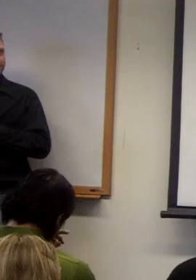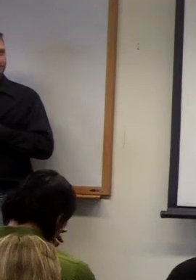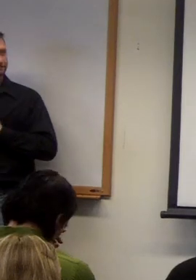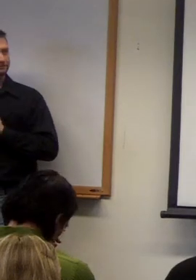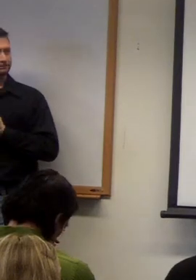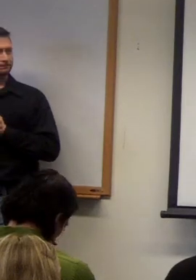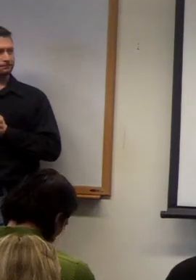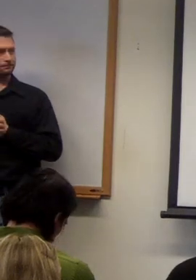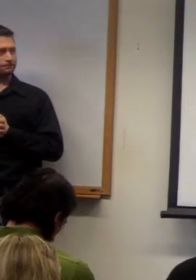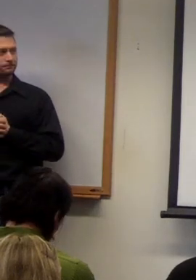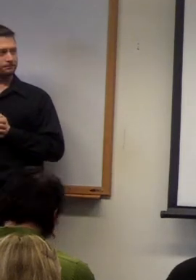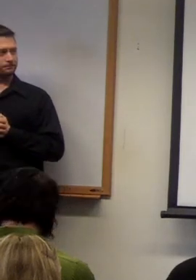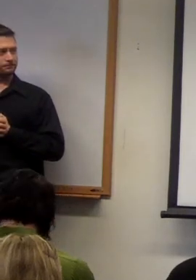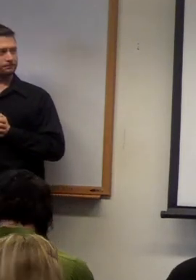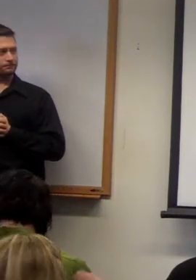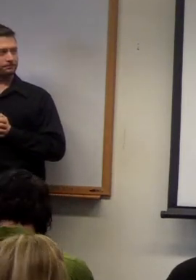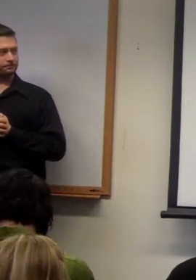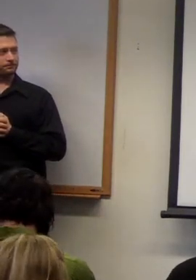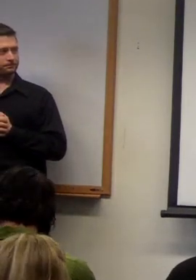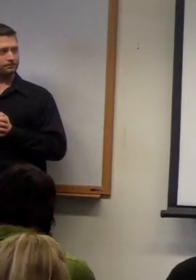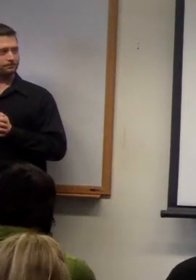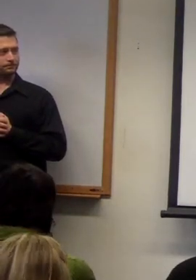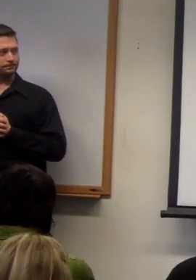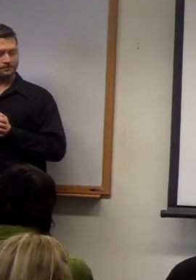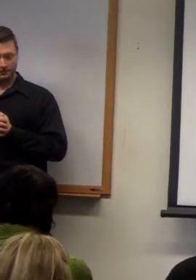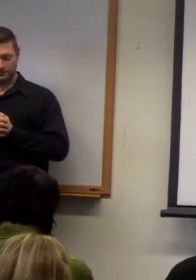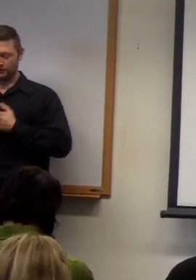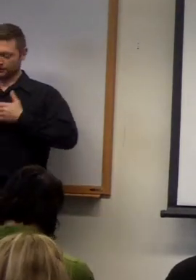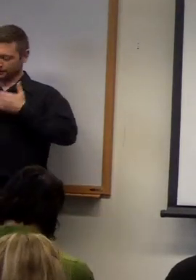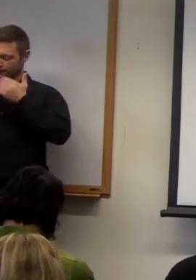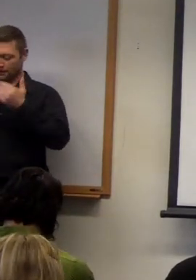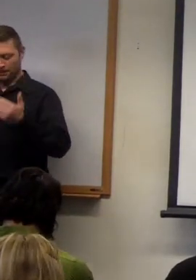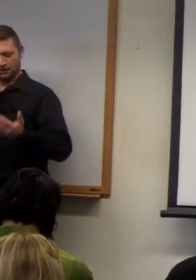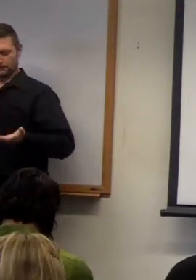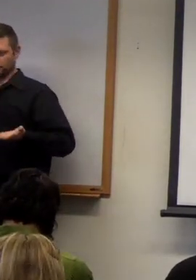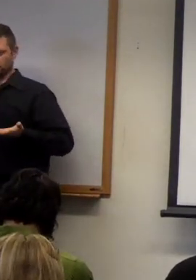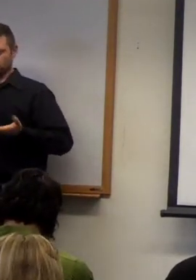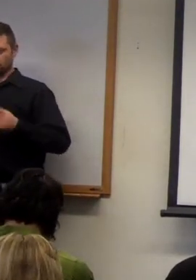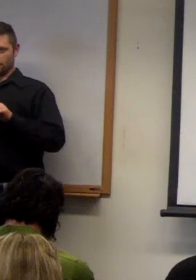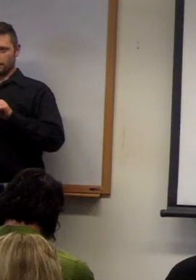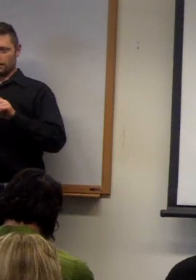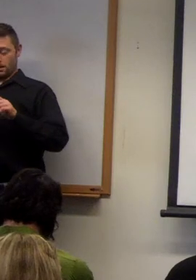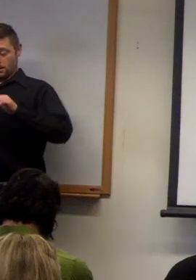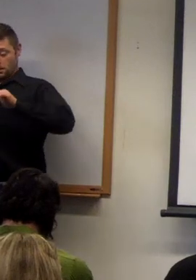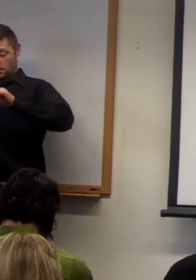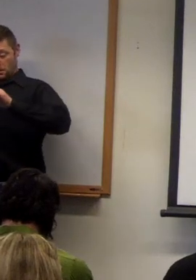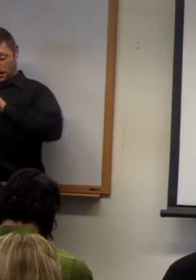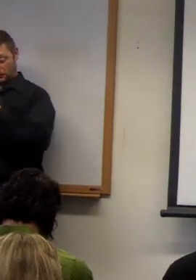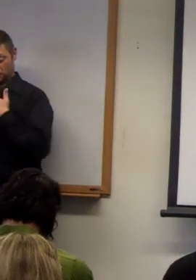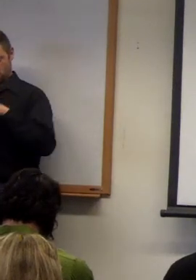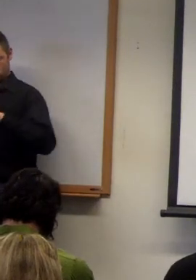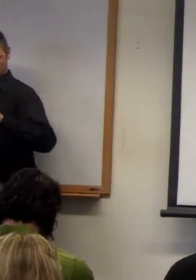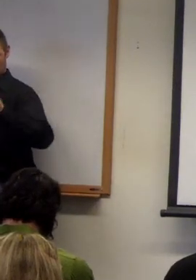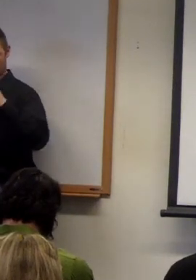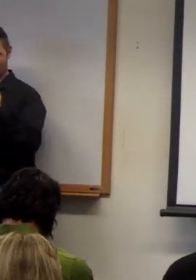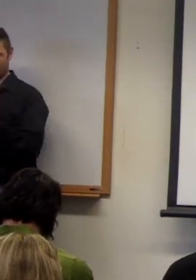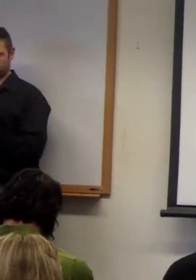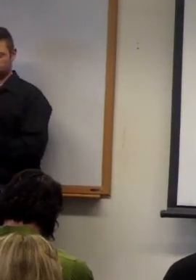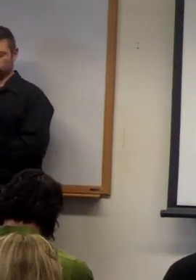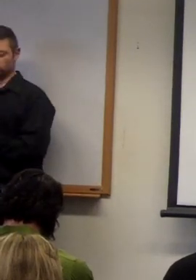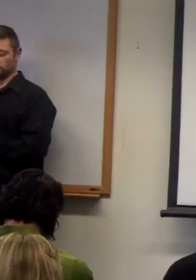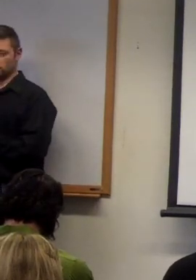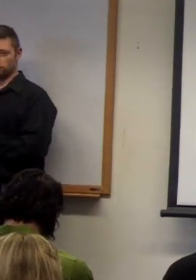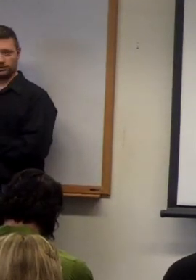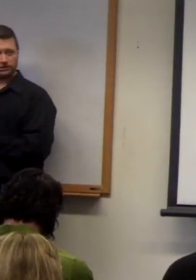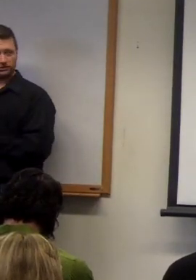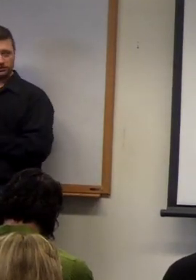But, you know, one of the things that really kind of jolted me out of this was, again, being in Sociology 150 with Professor Oka. The first